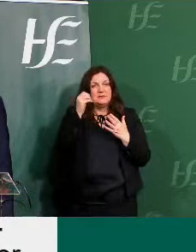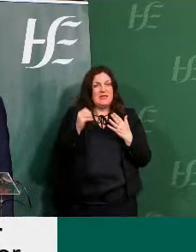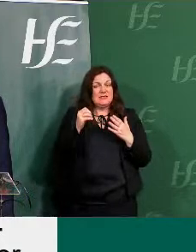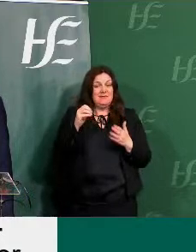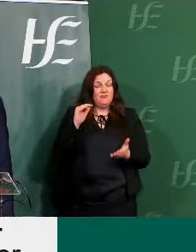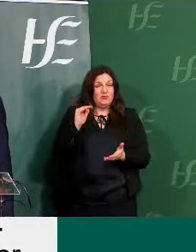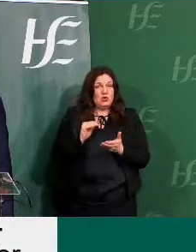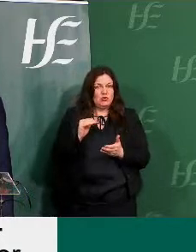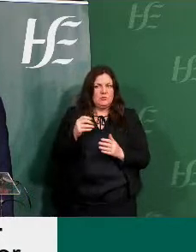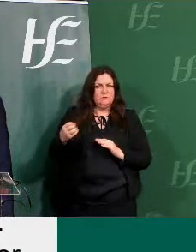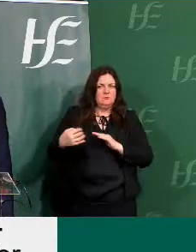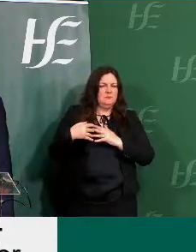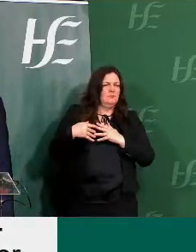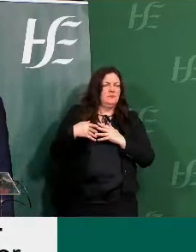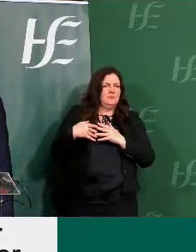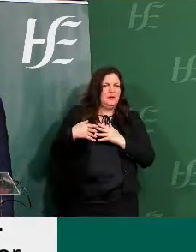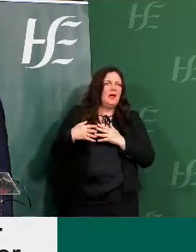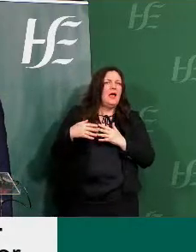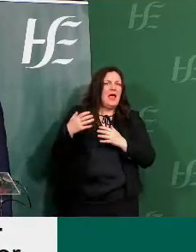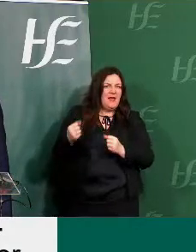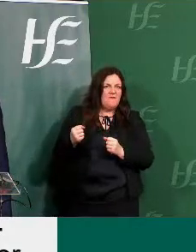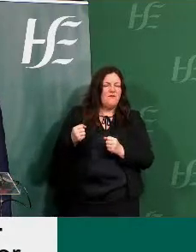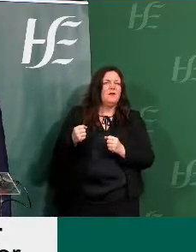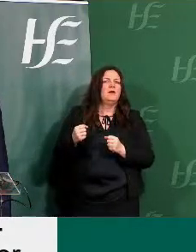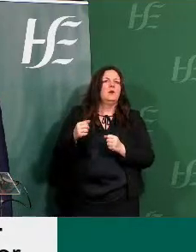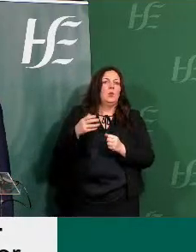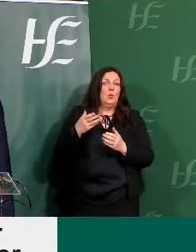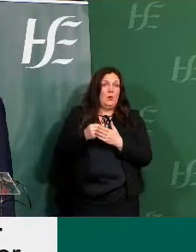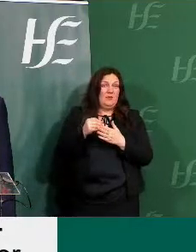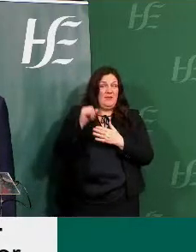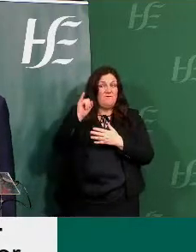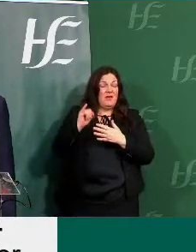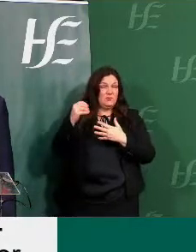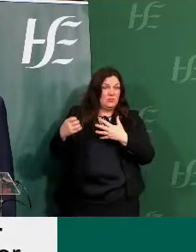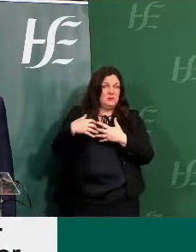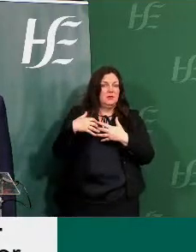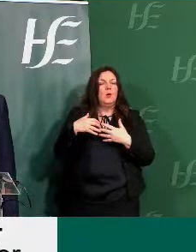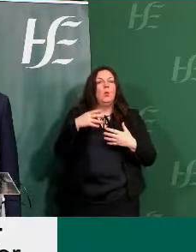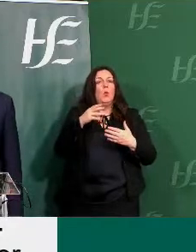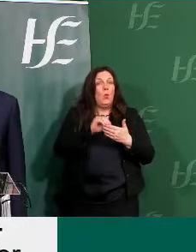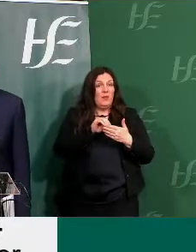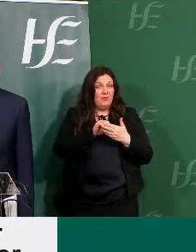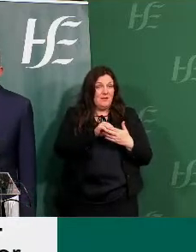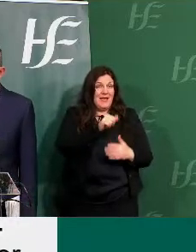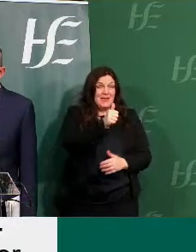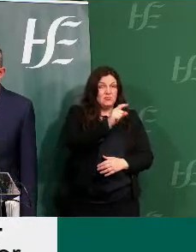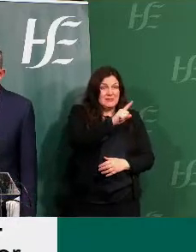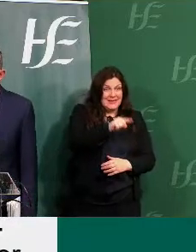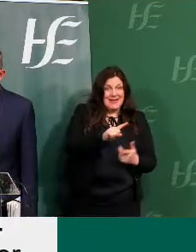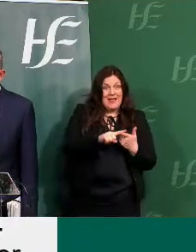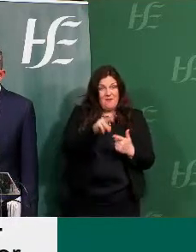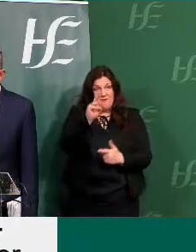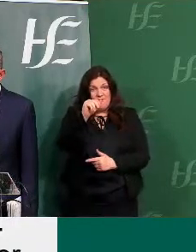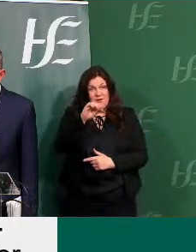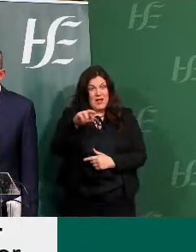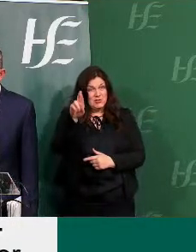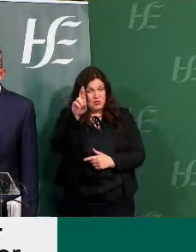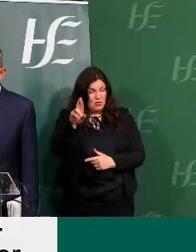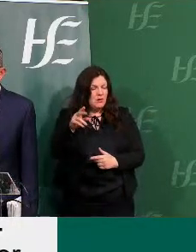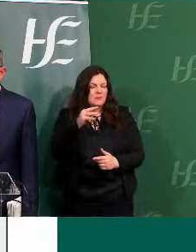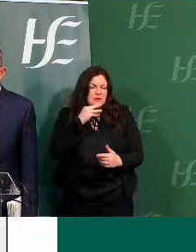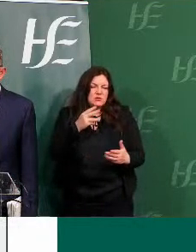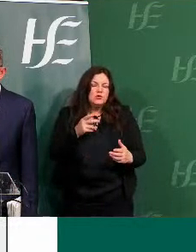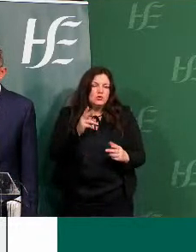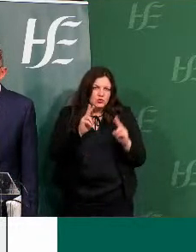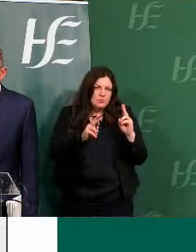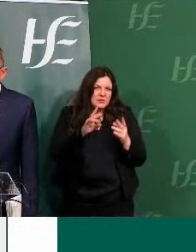in infection with the booster for both those who got the AstraZeneca and those who got the Pfizer, which certainly should be a source of